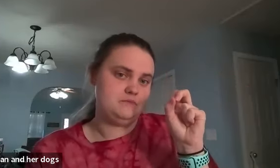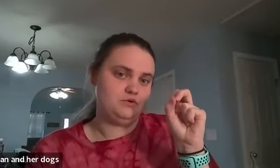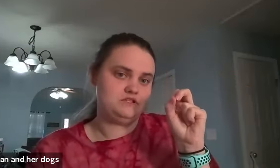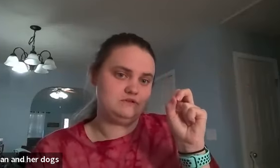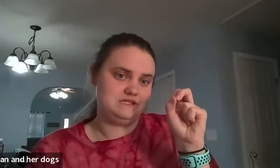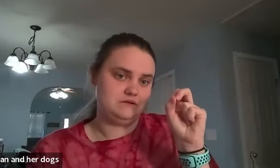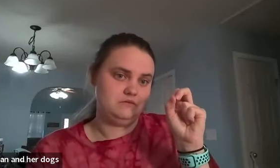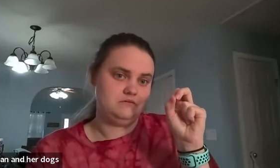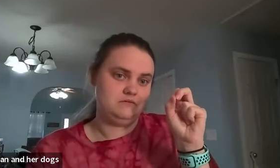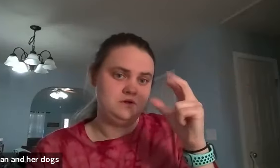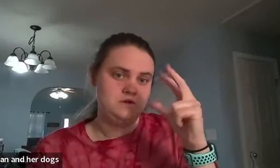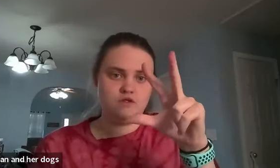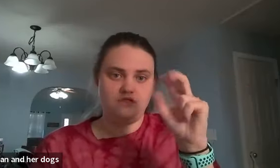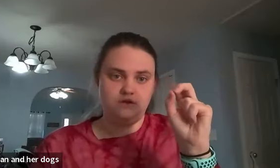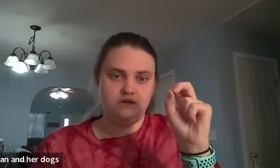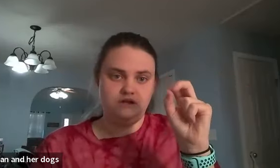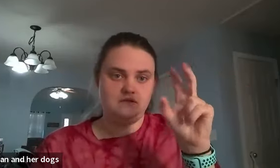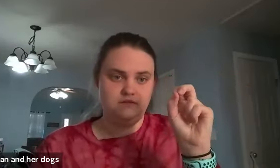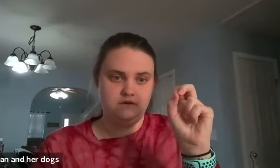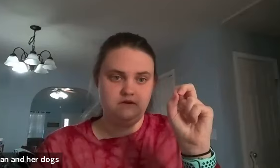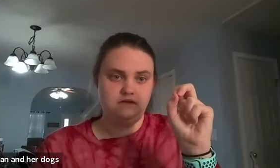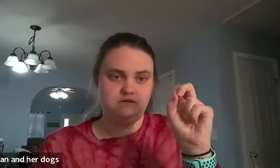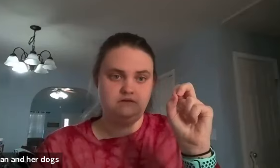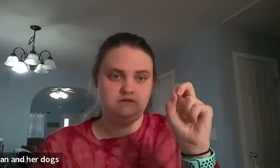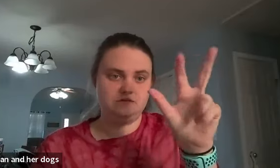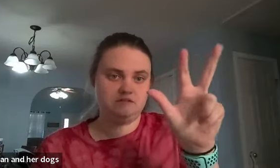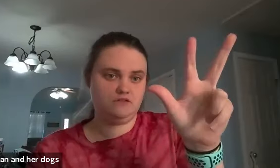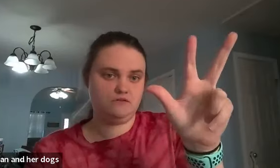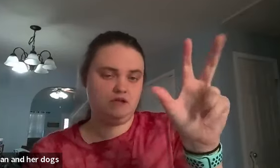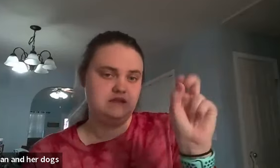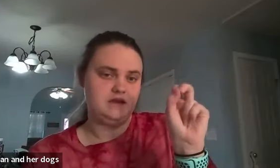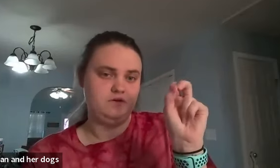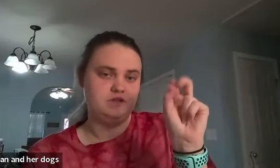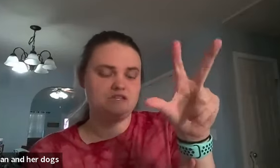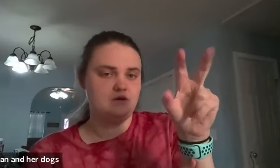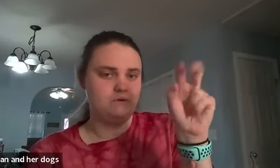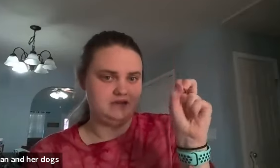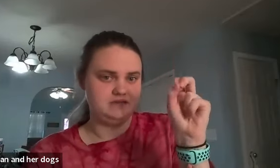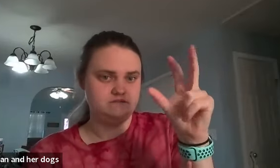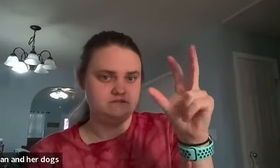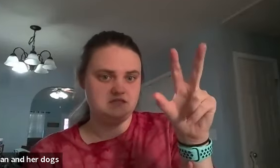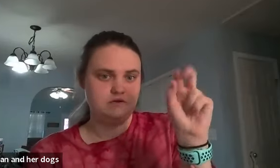pull into a 0. 30, 30. So like 3, and it kind of, it's almost like going back in itself to be a 0.